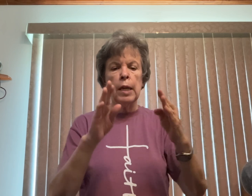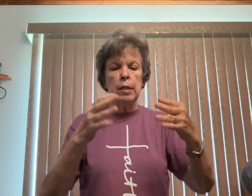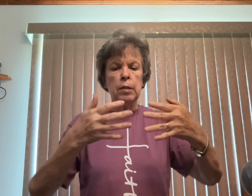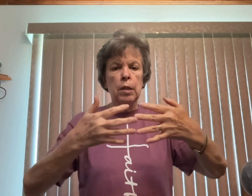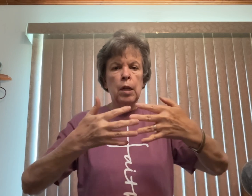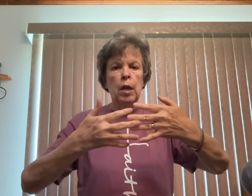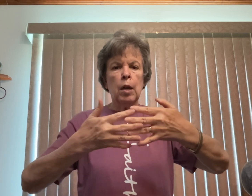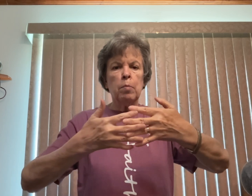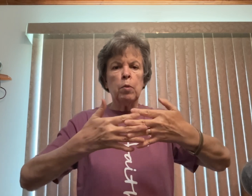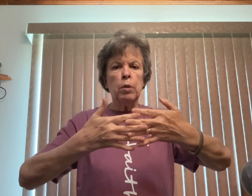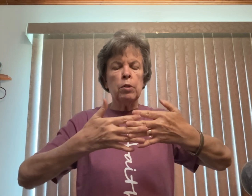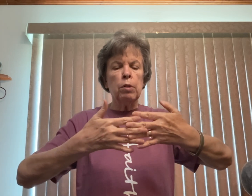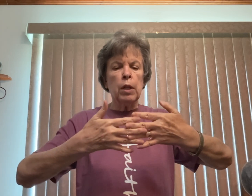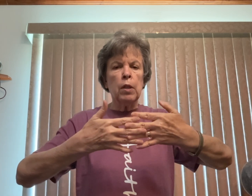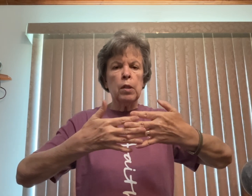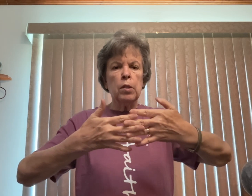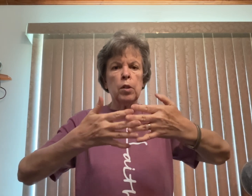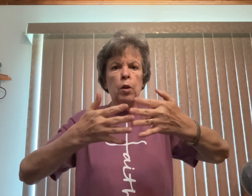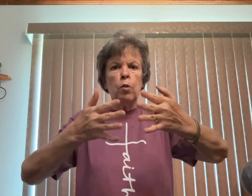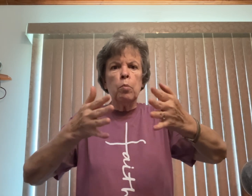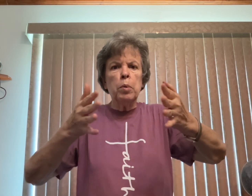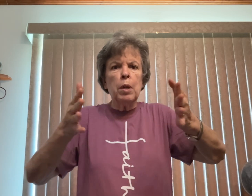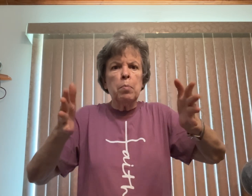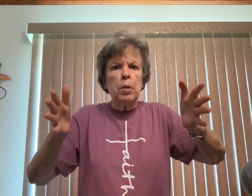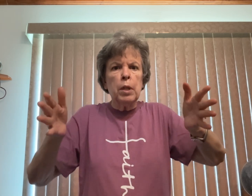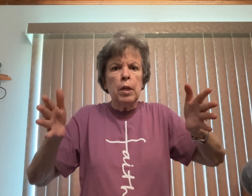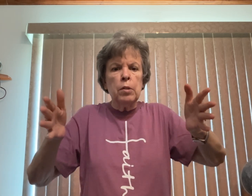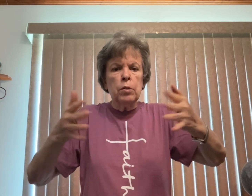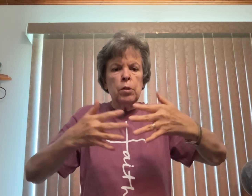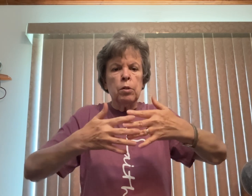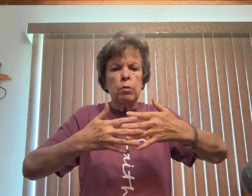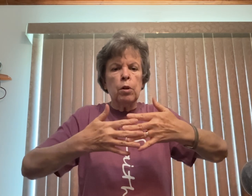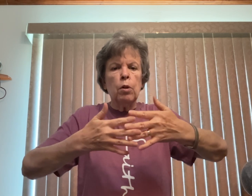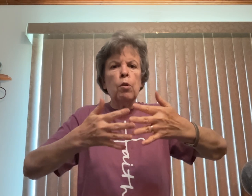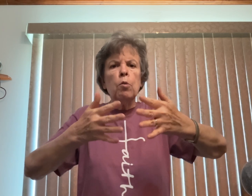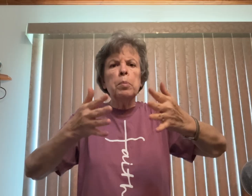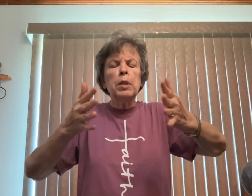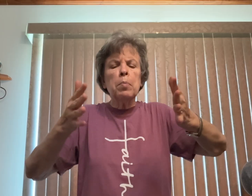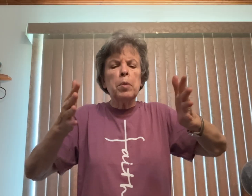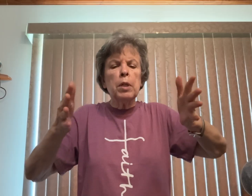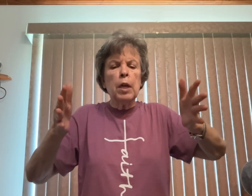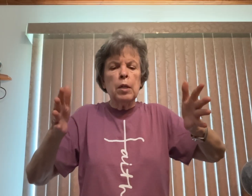gates, I'm going to do like this and open up the gates. So open up the gates.